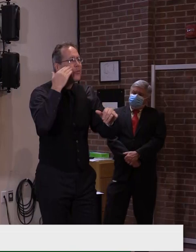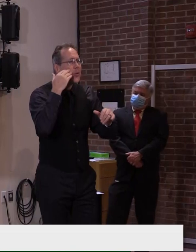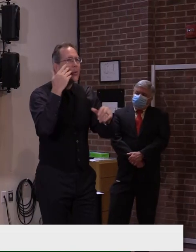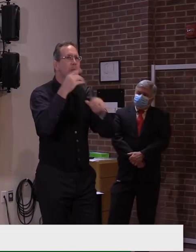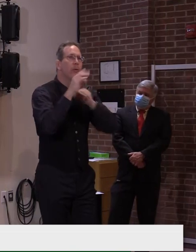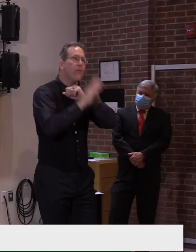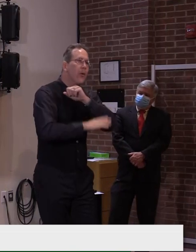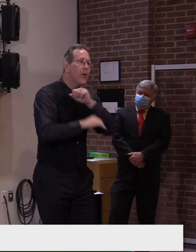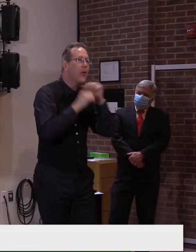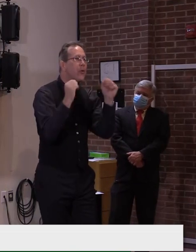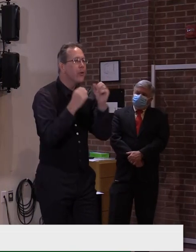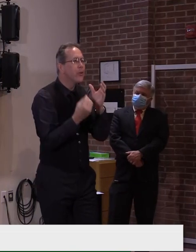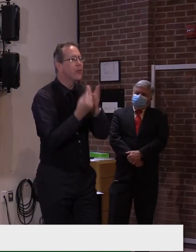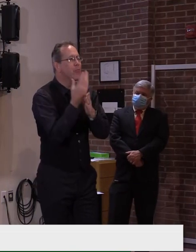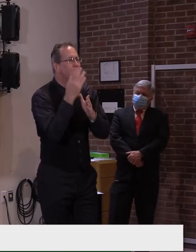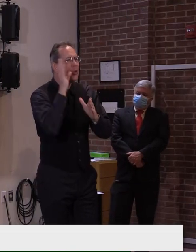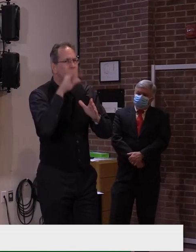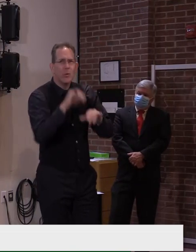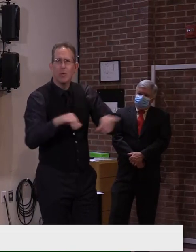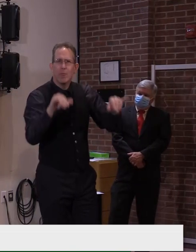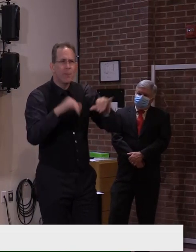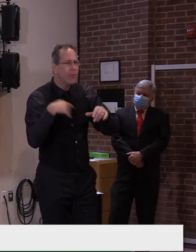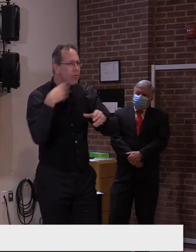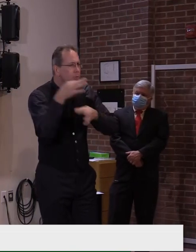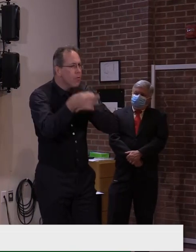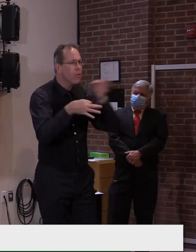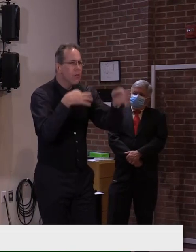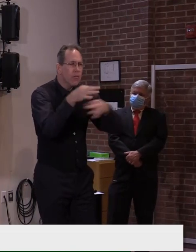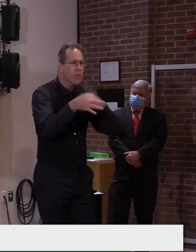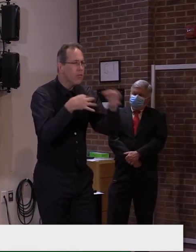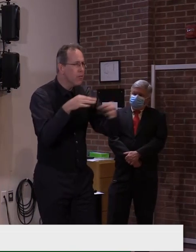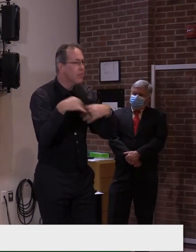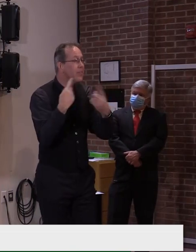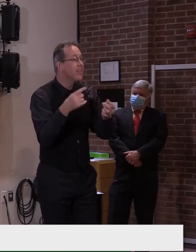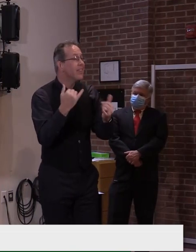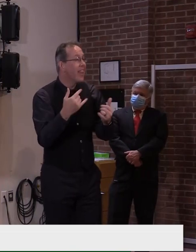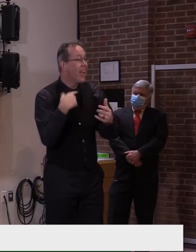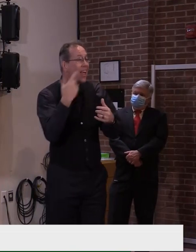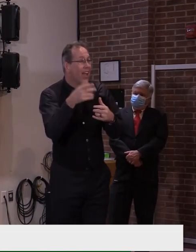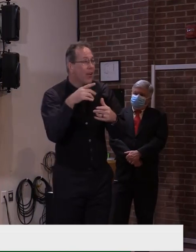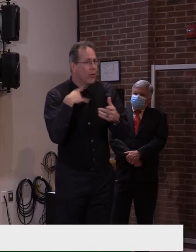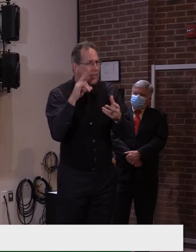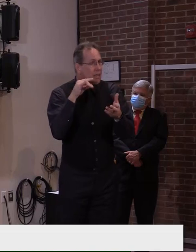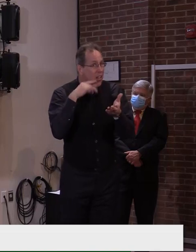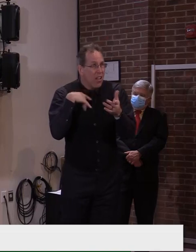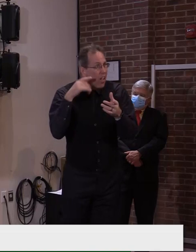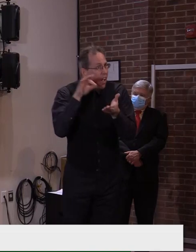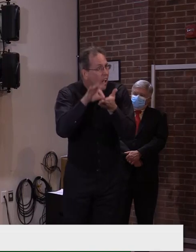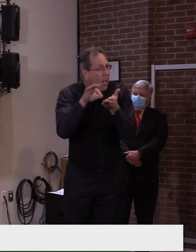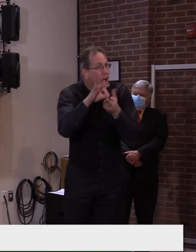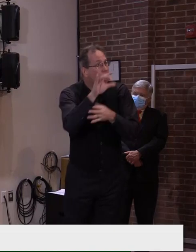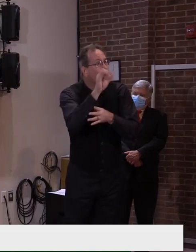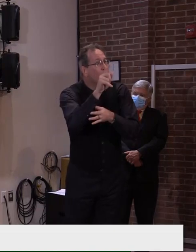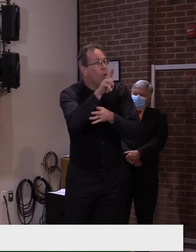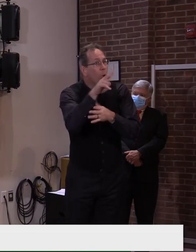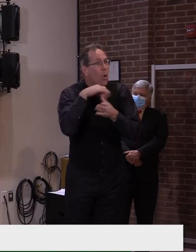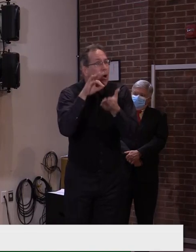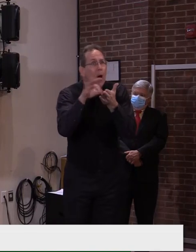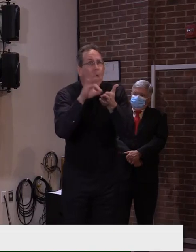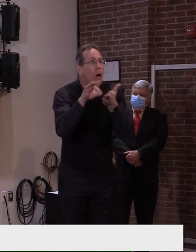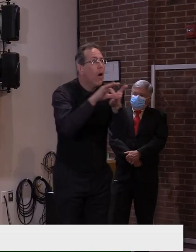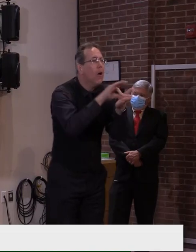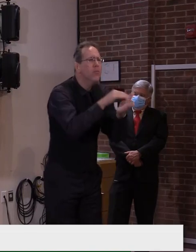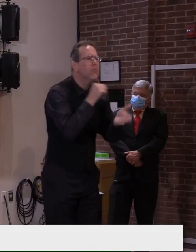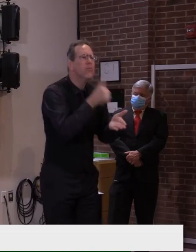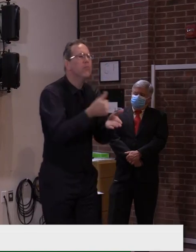None of us knows how many cases of flu in any season there have been, except for last year when there were almost none. So we knew there were almost none. That